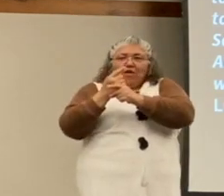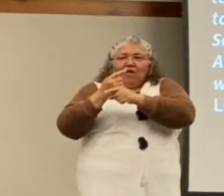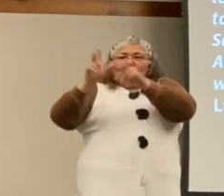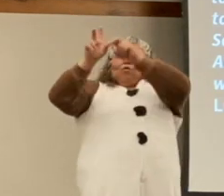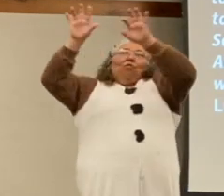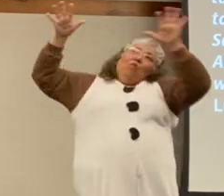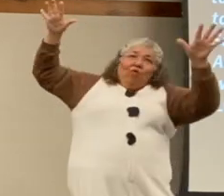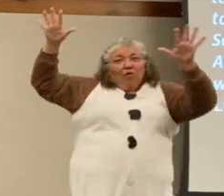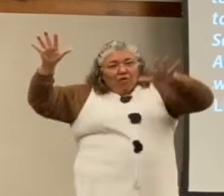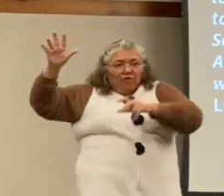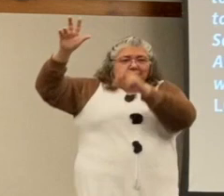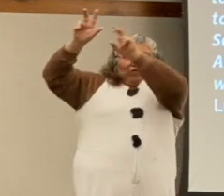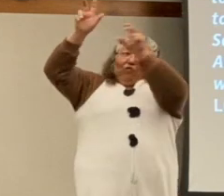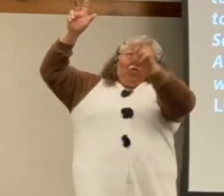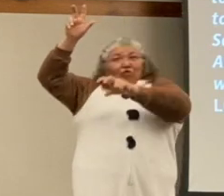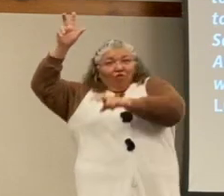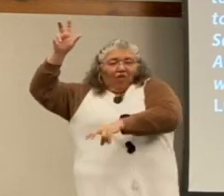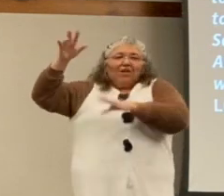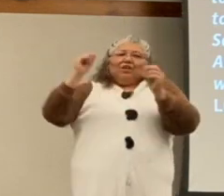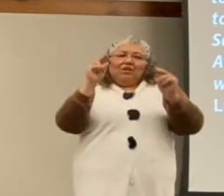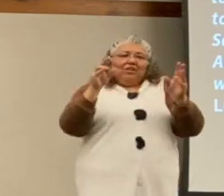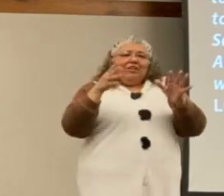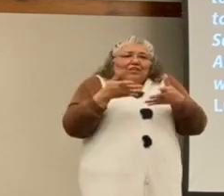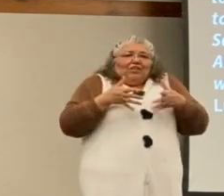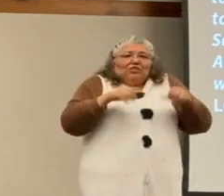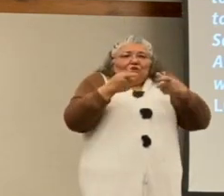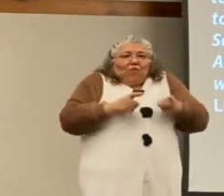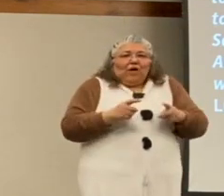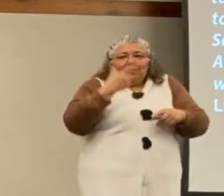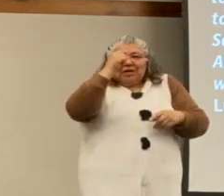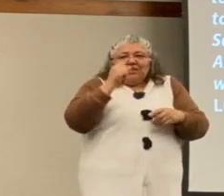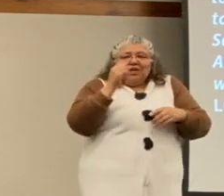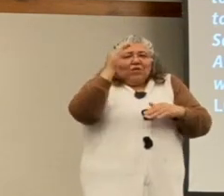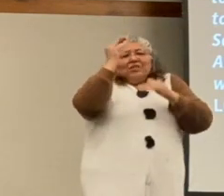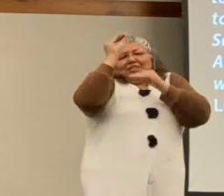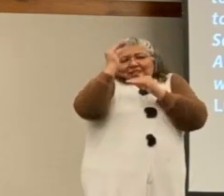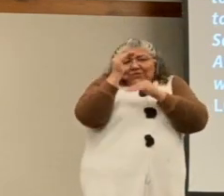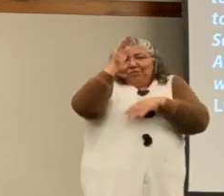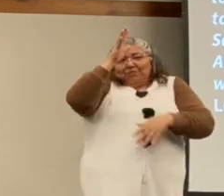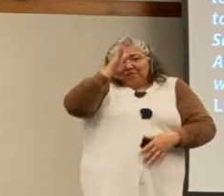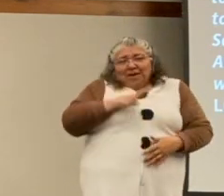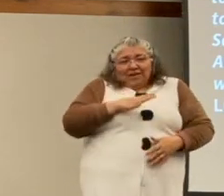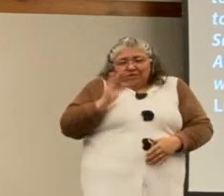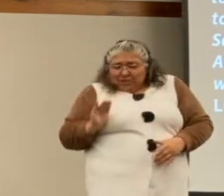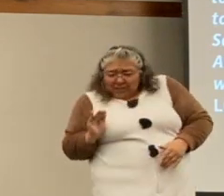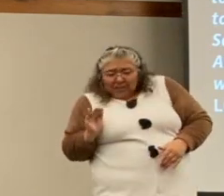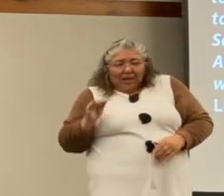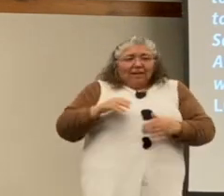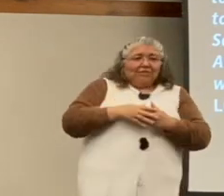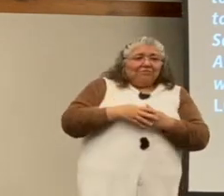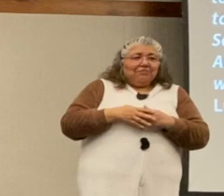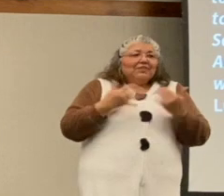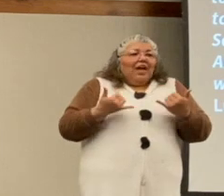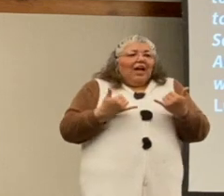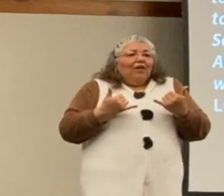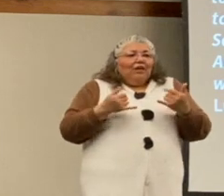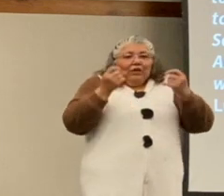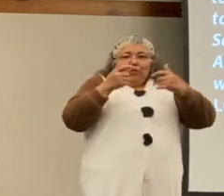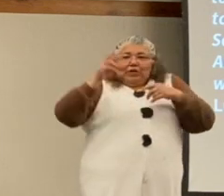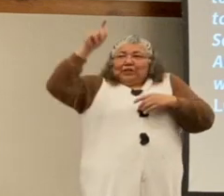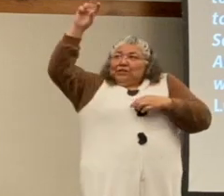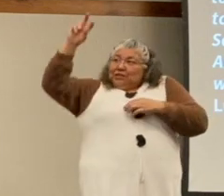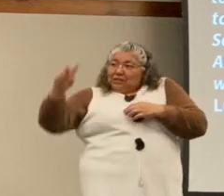Woo! Just jumped off. Right? I'm pretty sure it took a while because he was a wee little man. So he quickly came